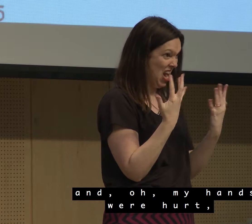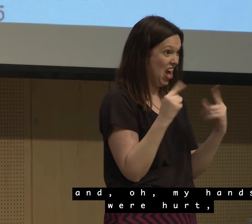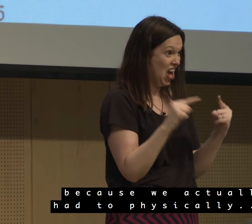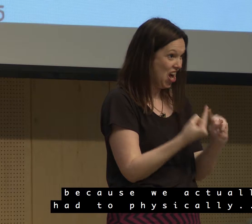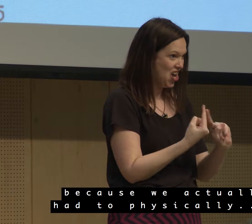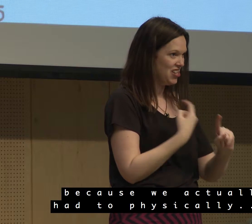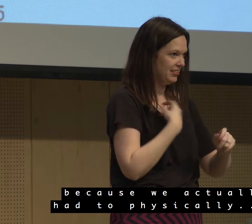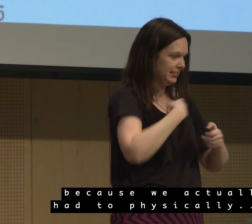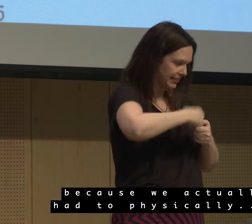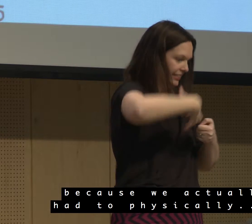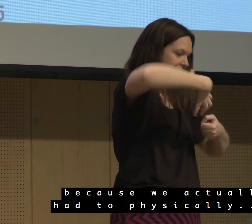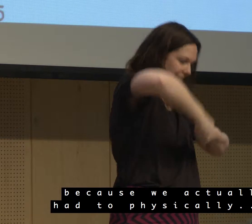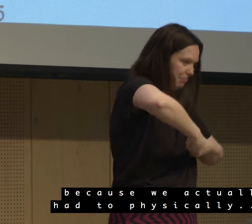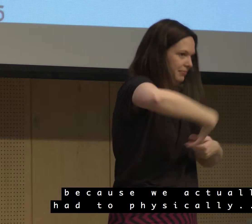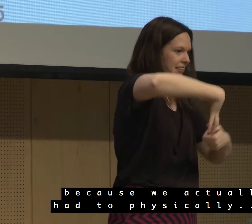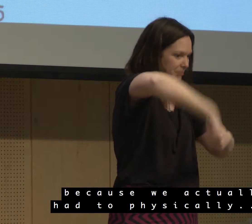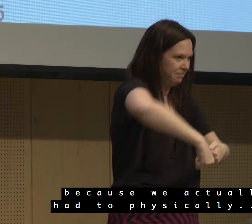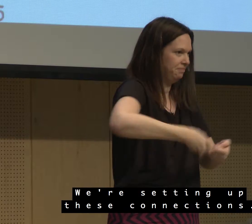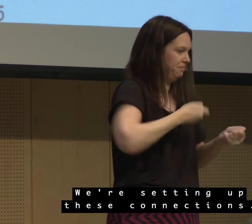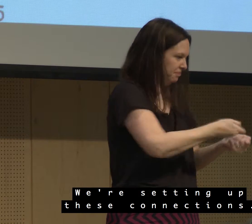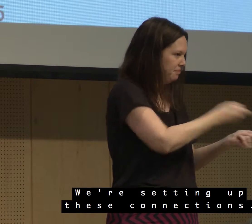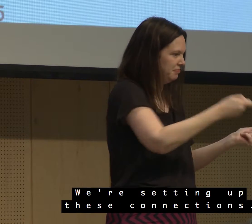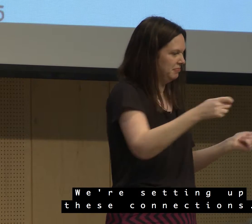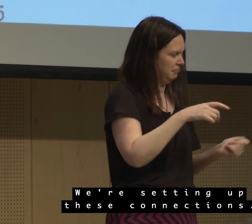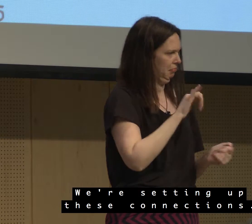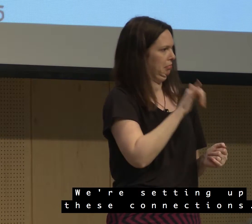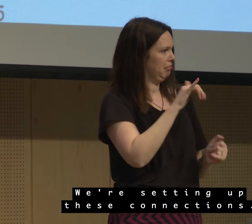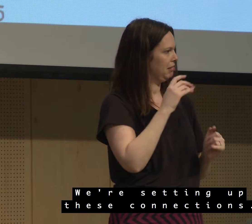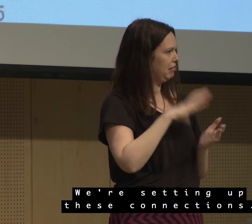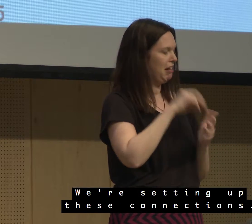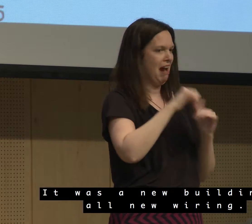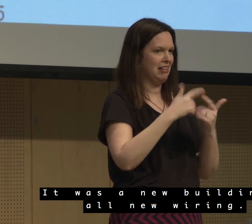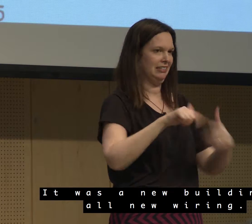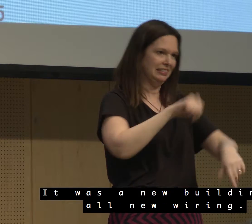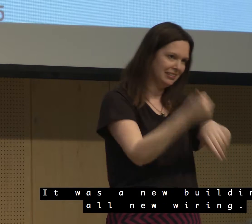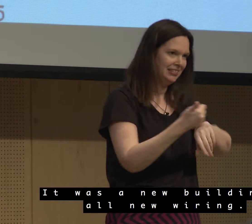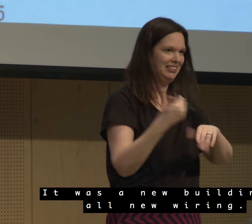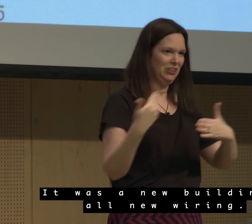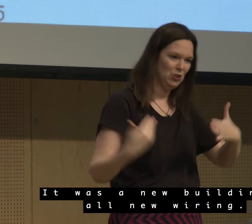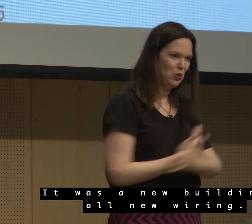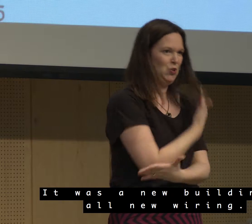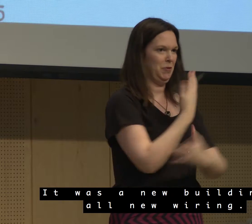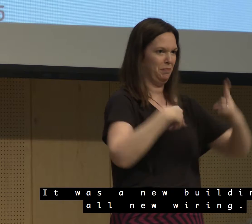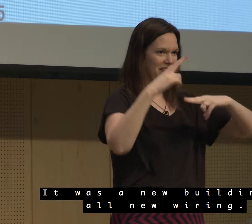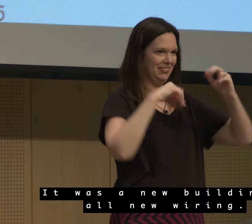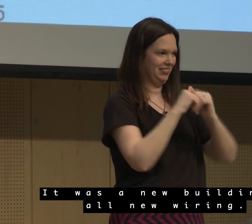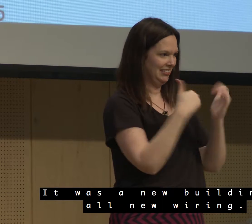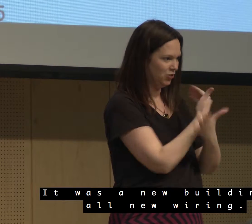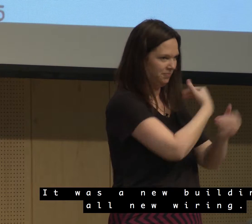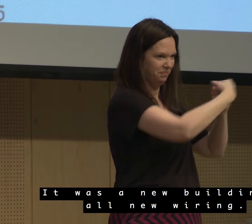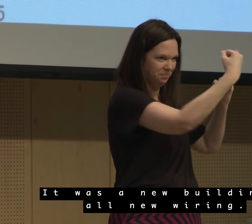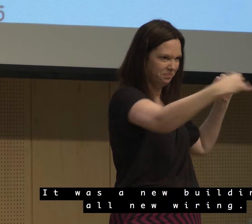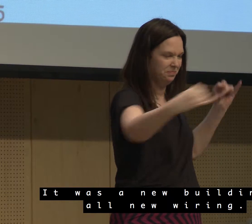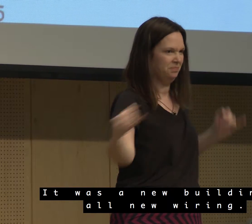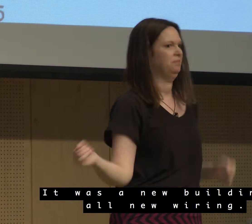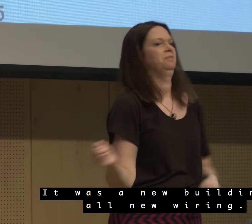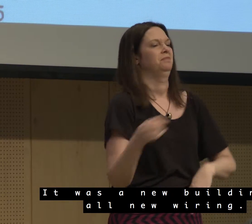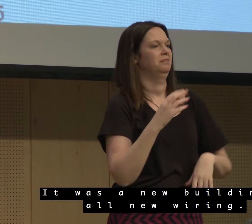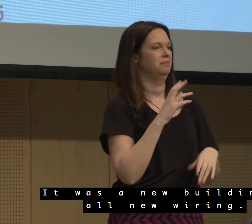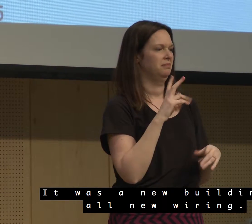hurt because we actually had to physically, we're setting up these connections. It was a new building, all new wiring.